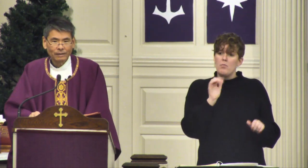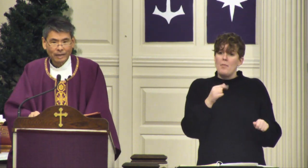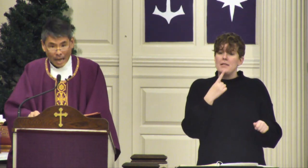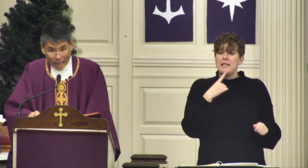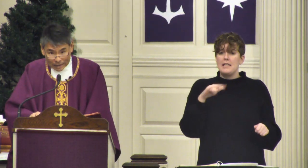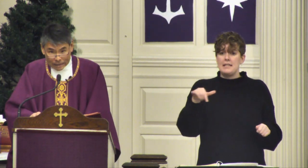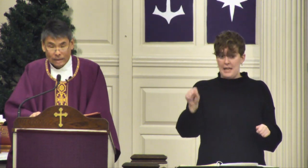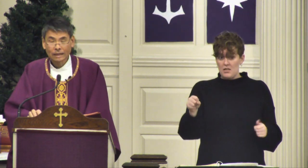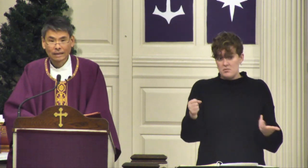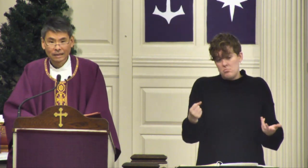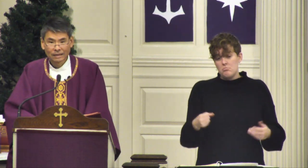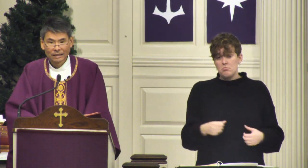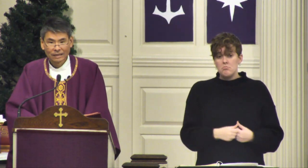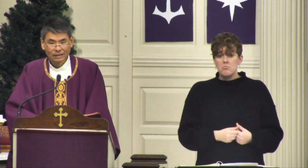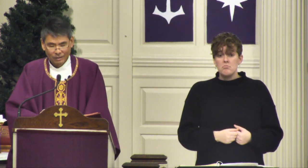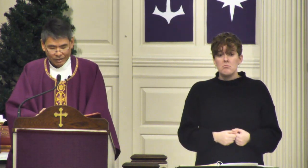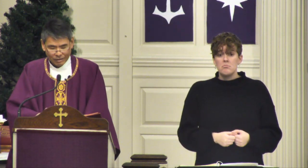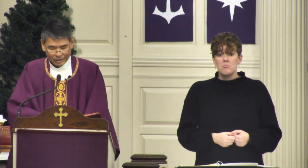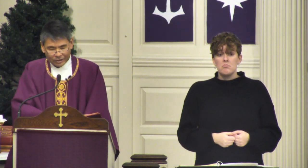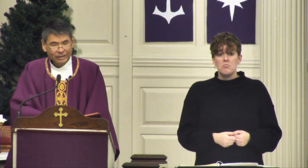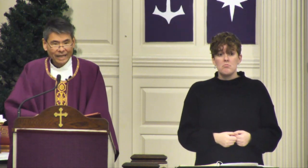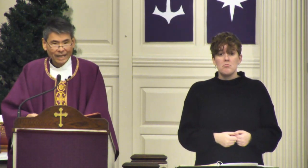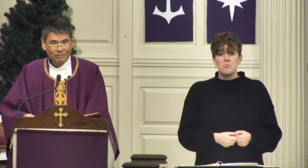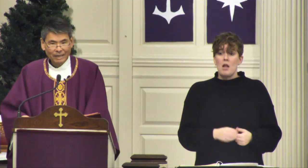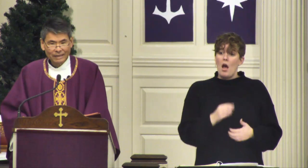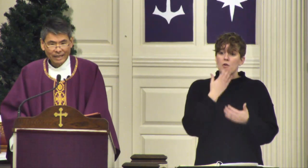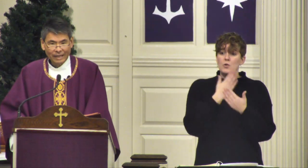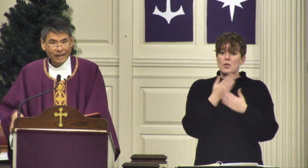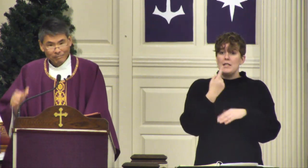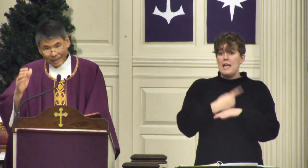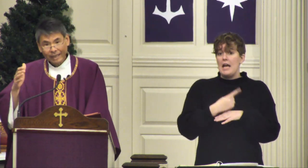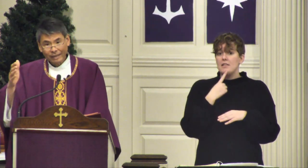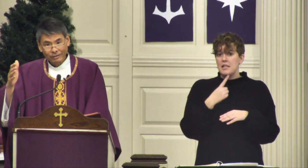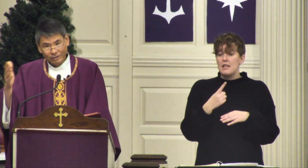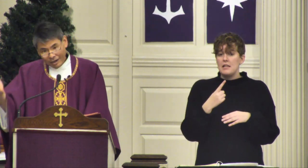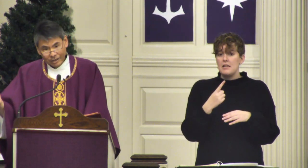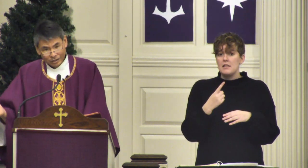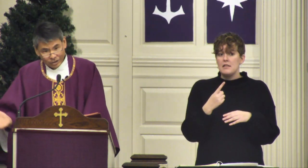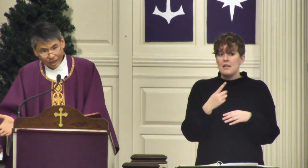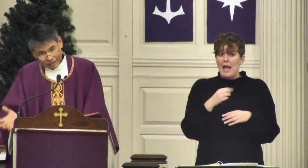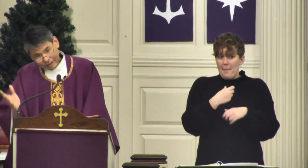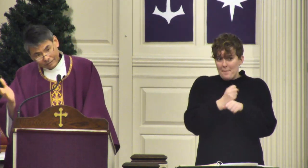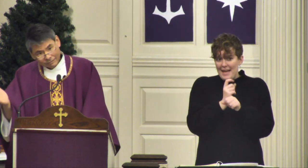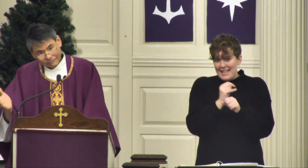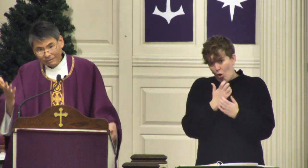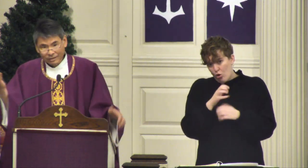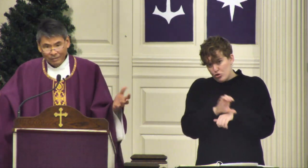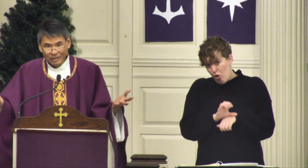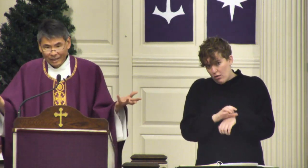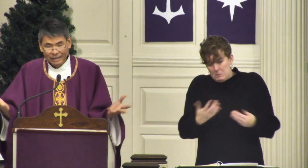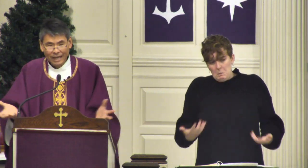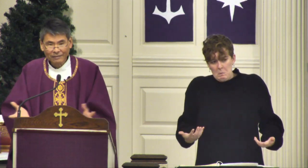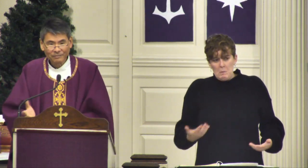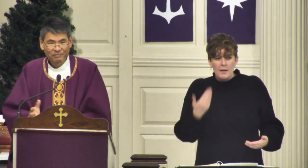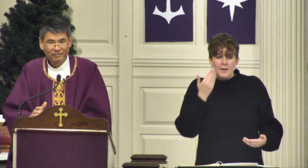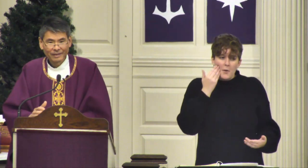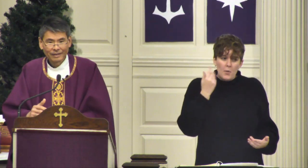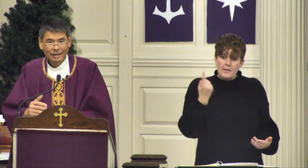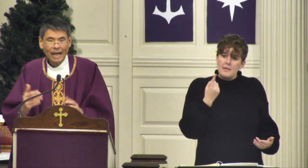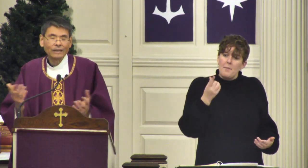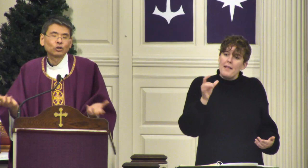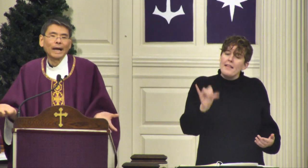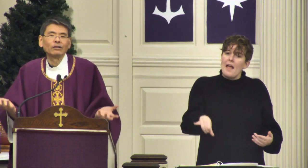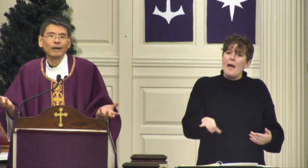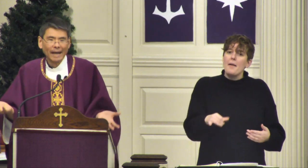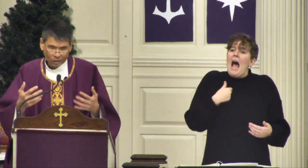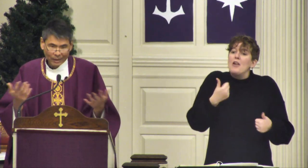say, yes. On a good day, I might say, and make it dark chocolate, something like that. I try